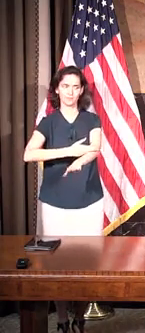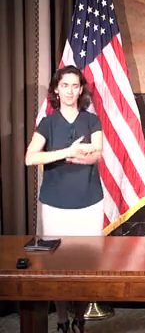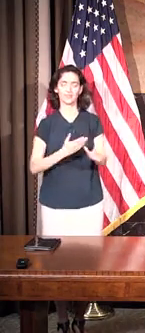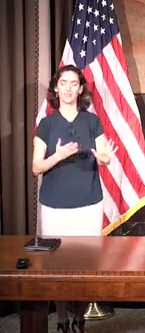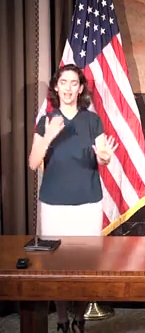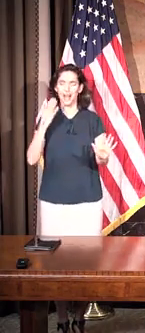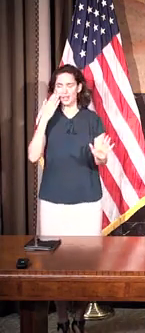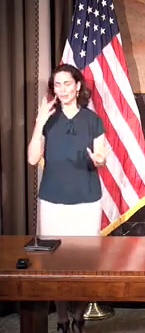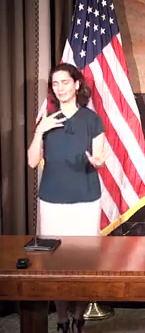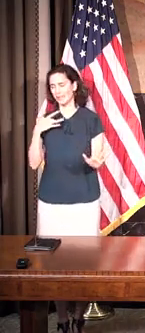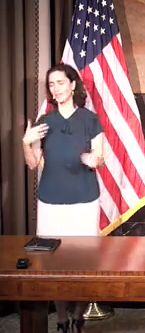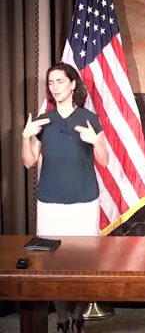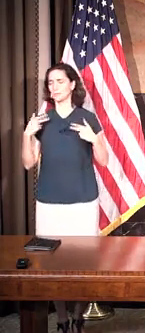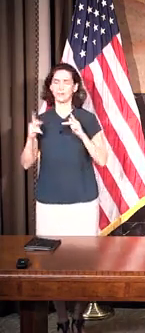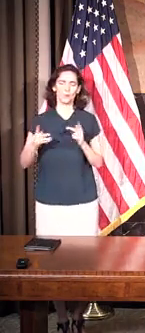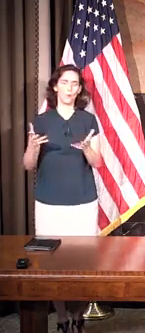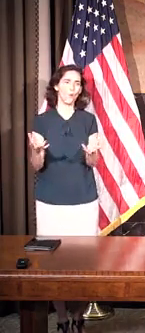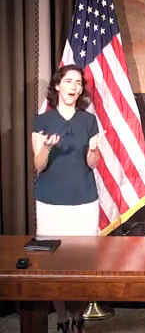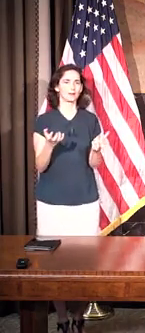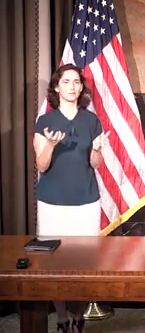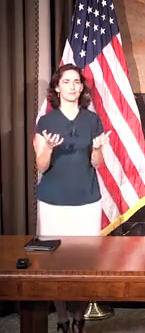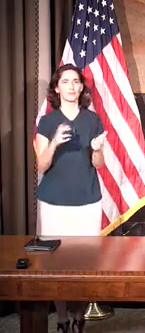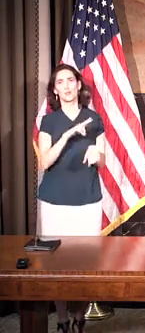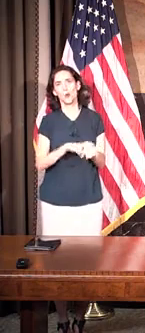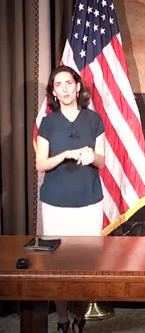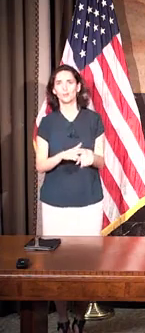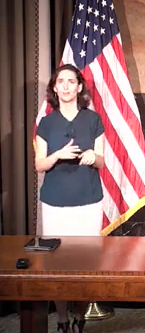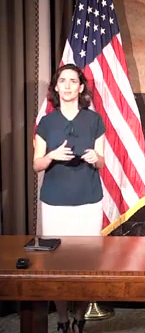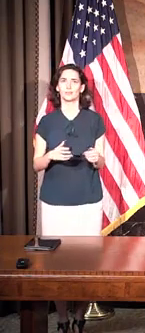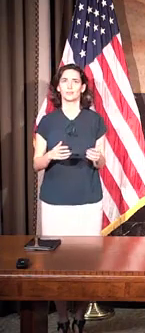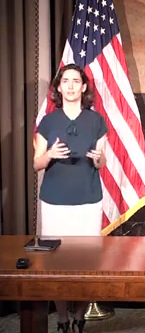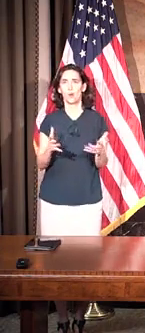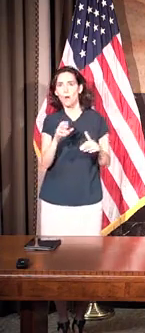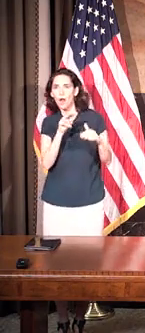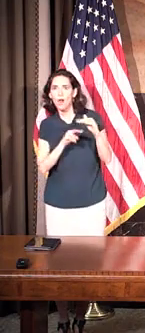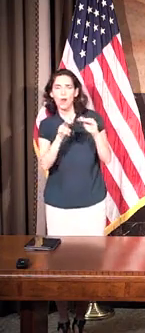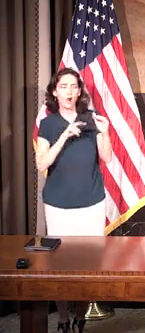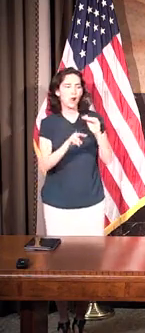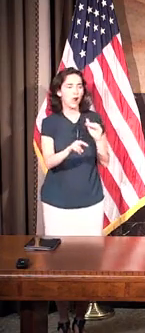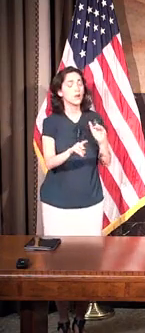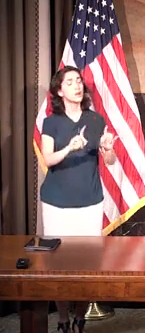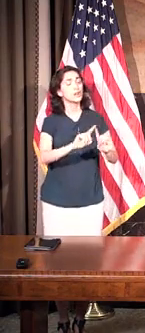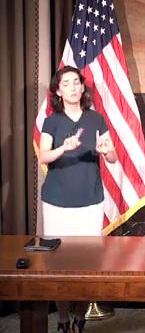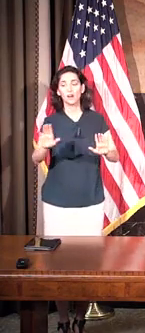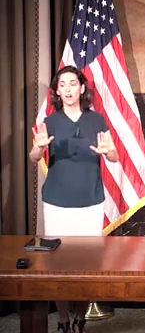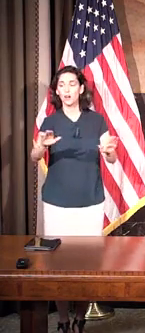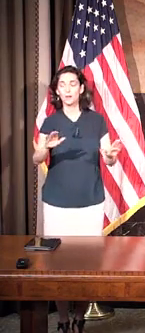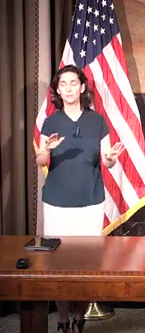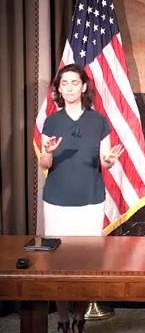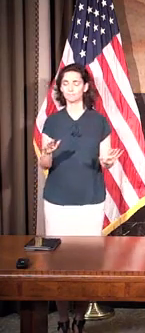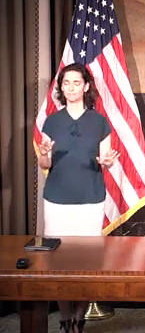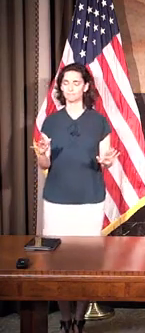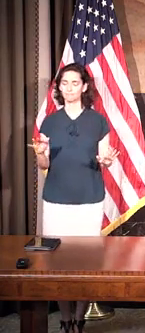it's somewhat understandable. But sometimes as we do better in our